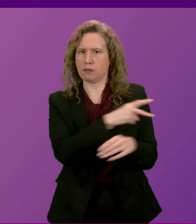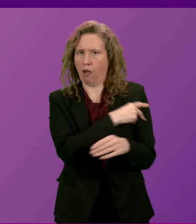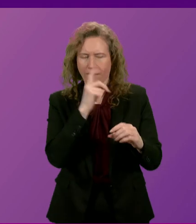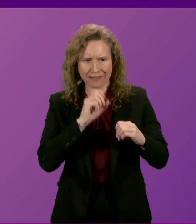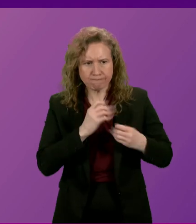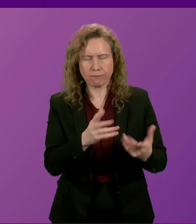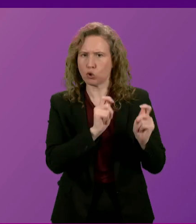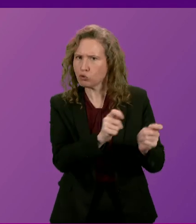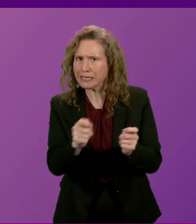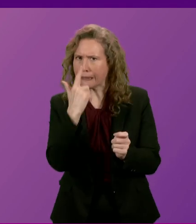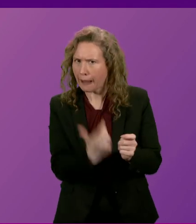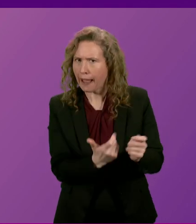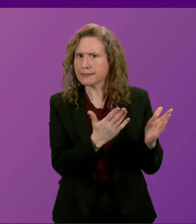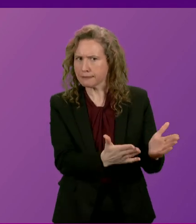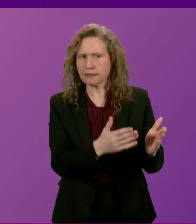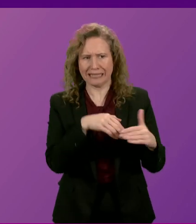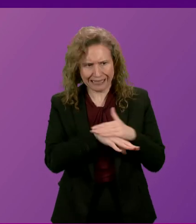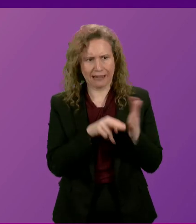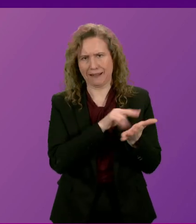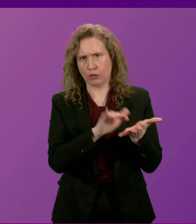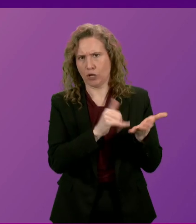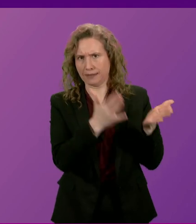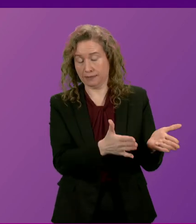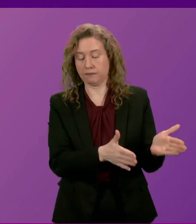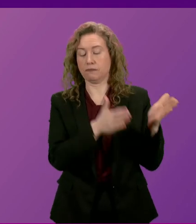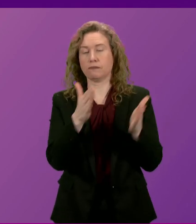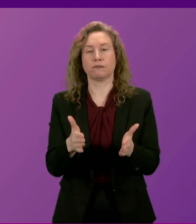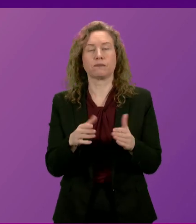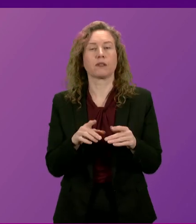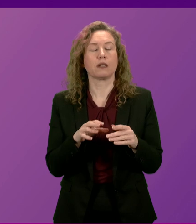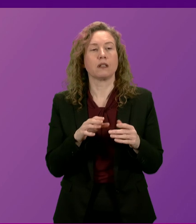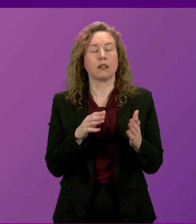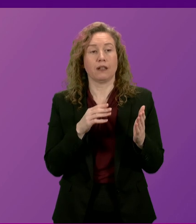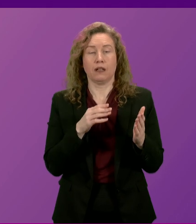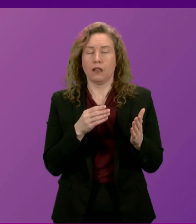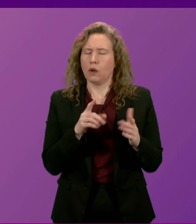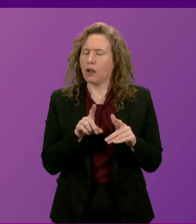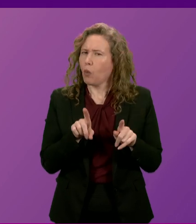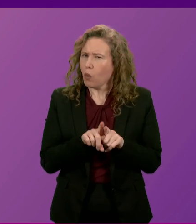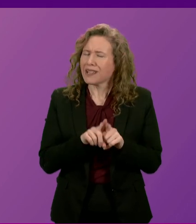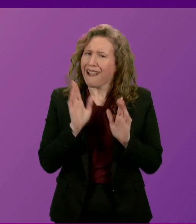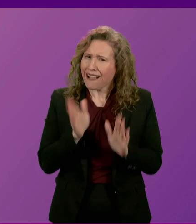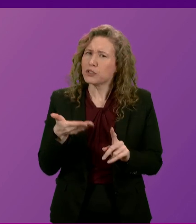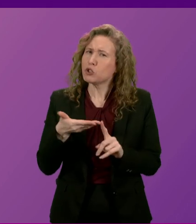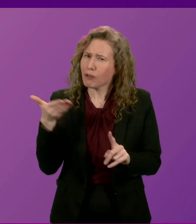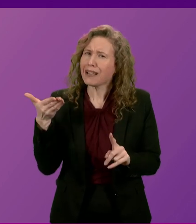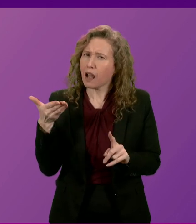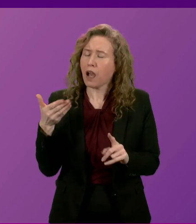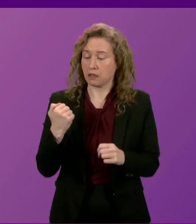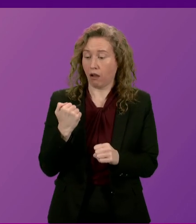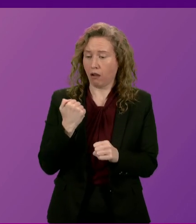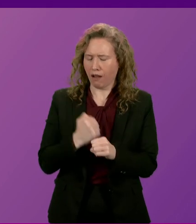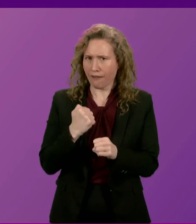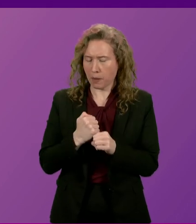deliver the treatment that is required within the National Health Service. And we have to recognise that the government